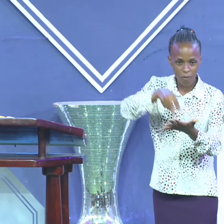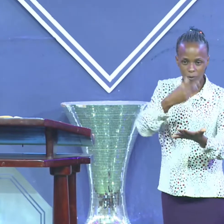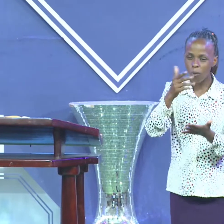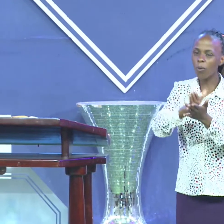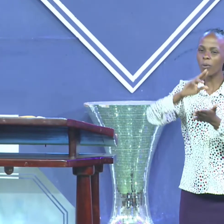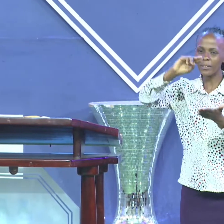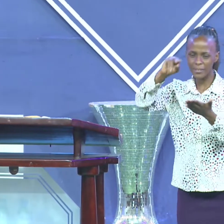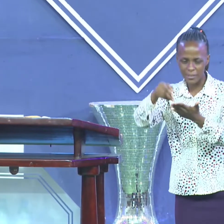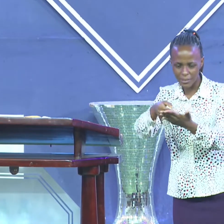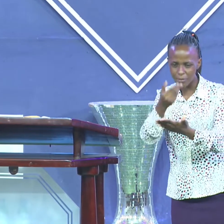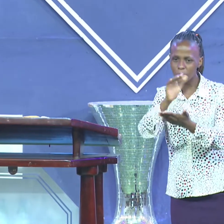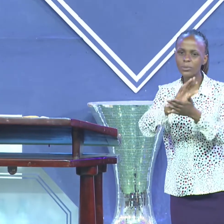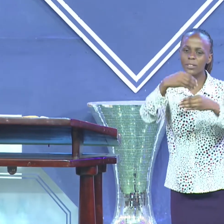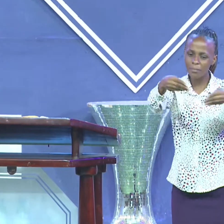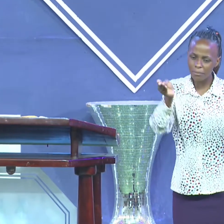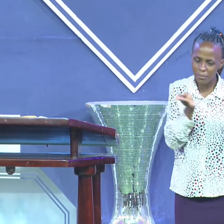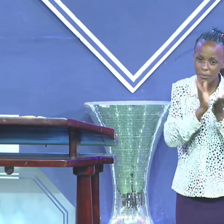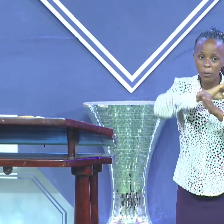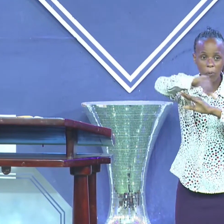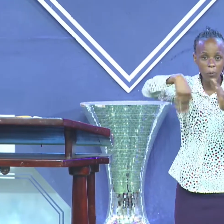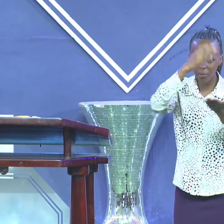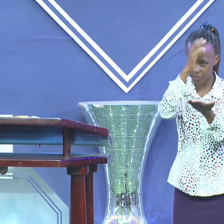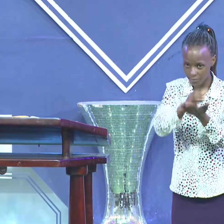vessels, the forks that placed the cups and